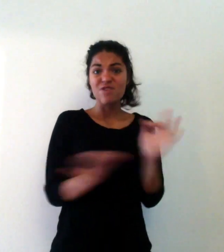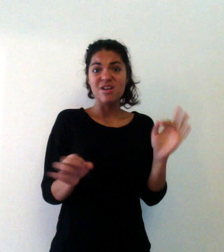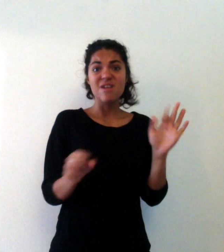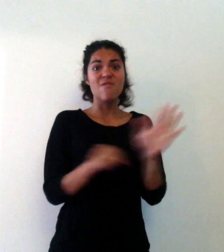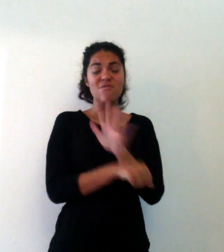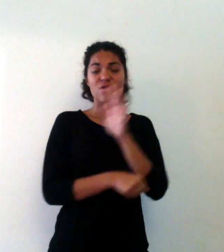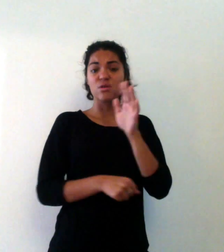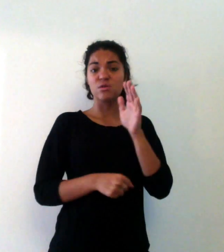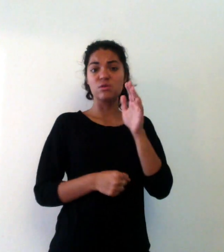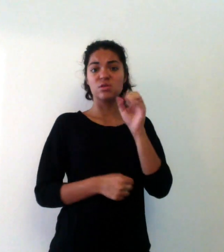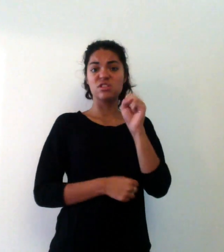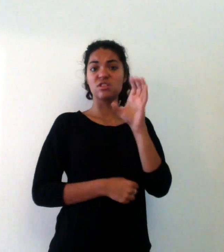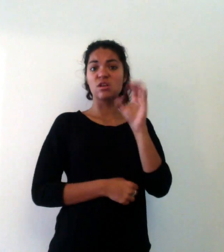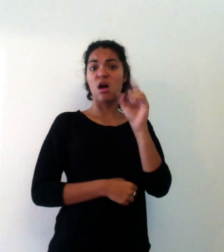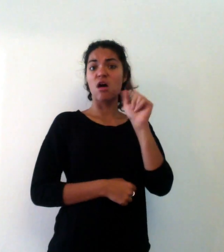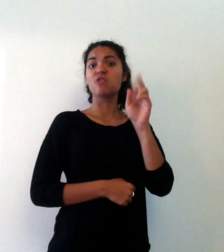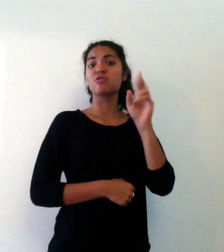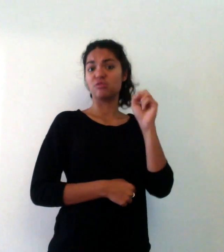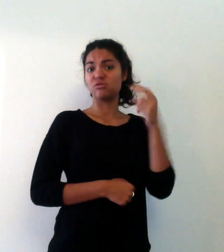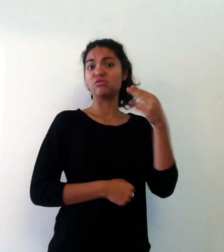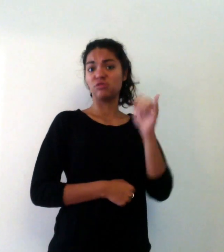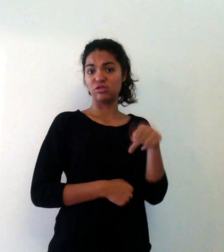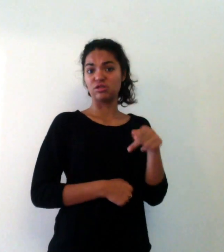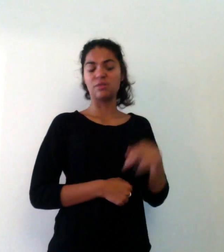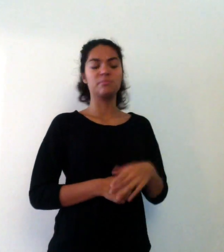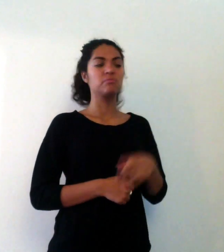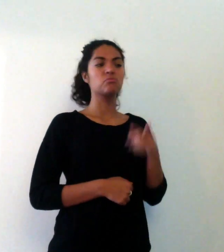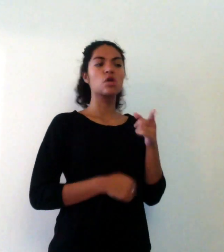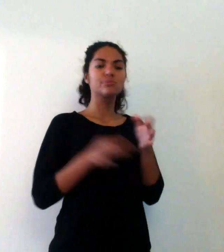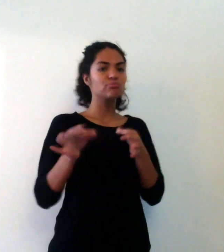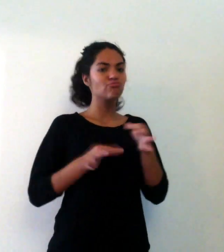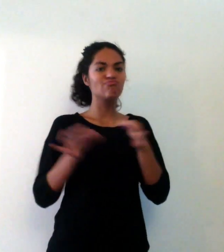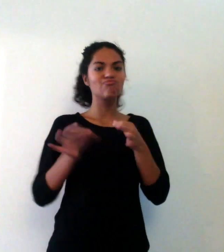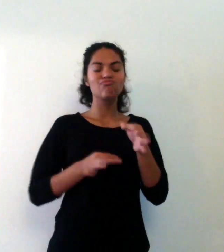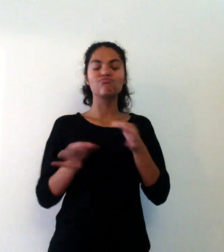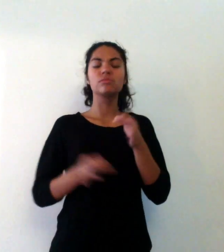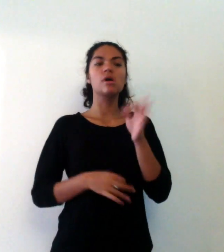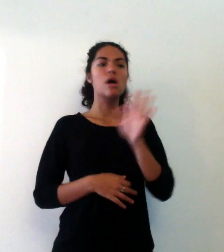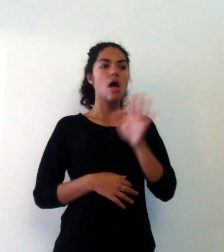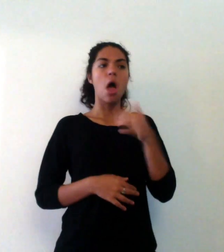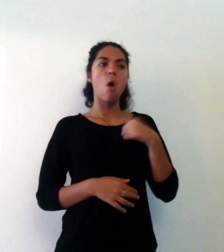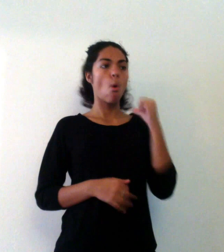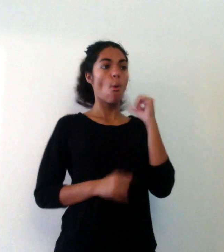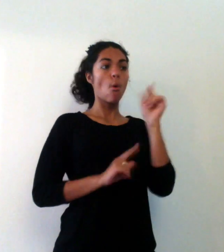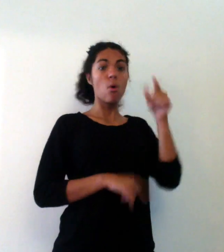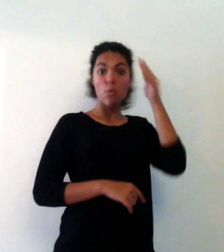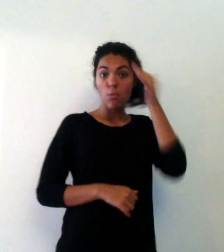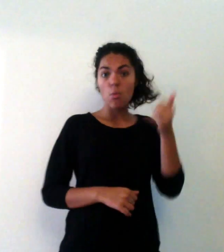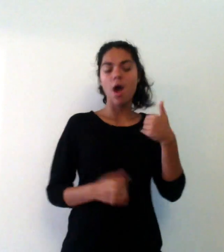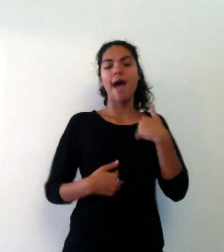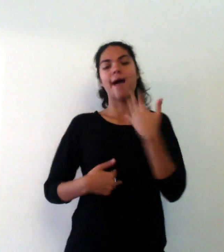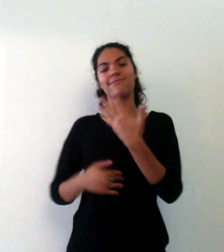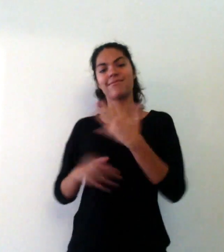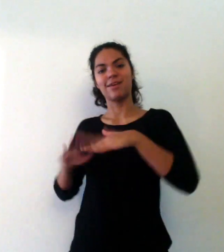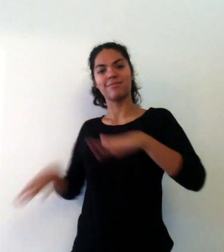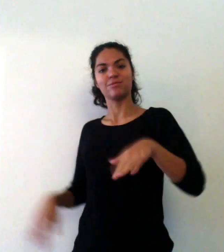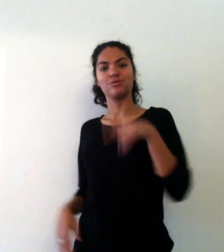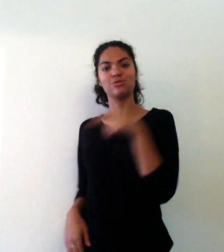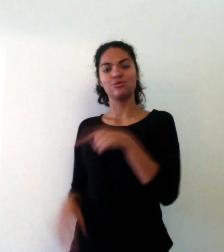behind was the fact that she had these 5 children who were her first commitment. And when I buried her in Toronto, deep in my